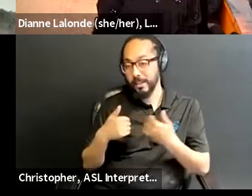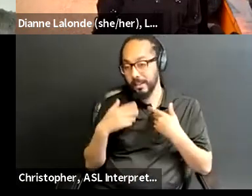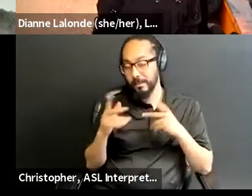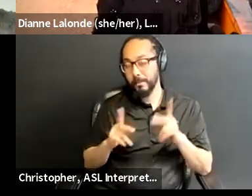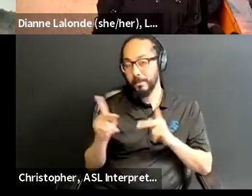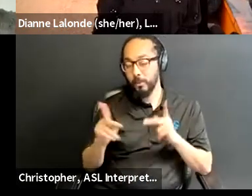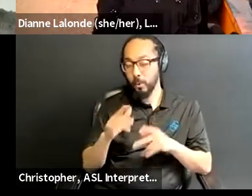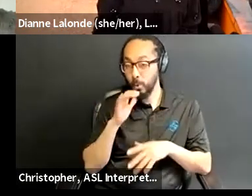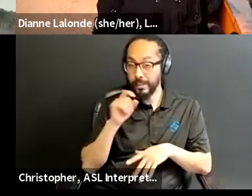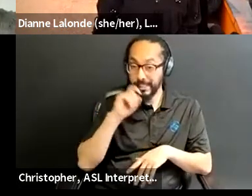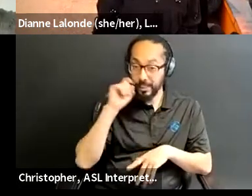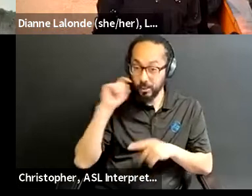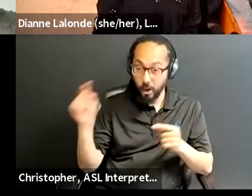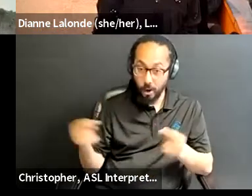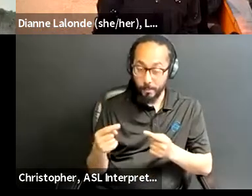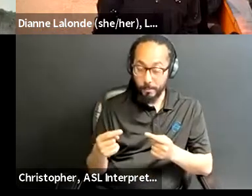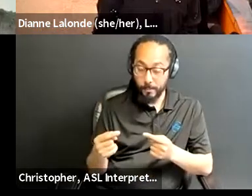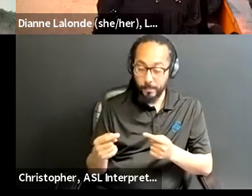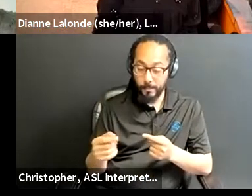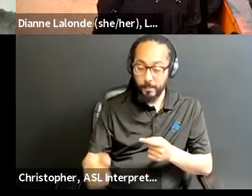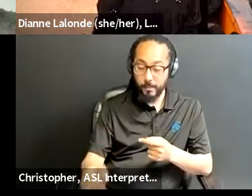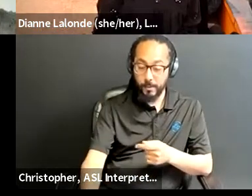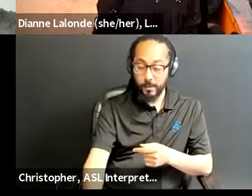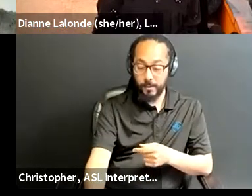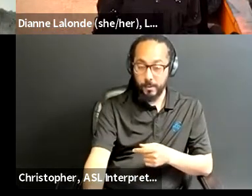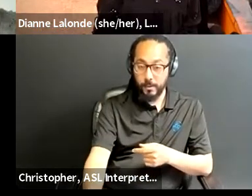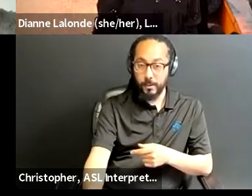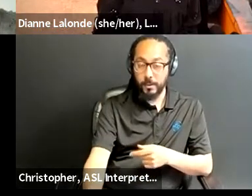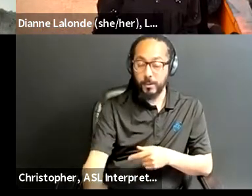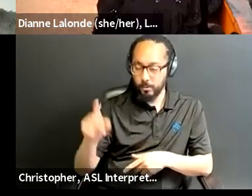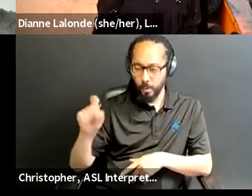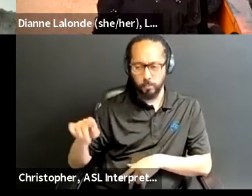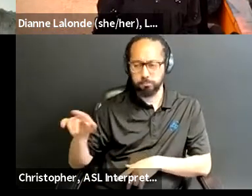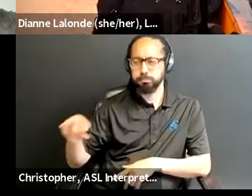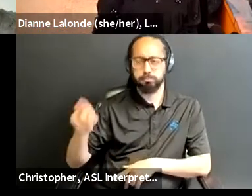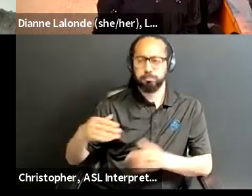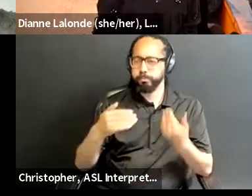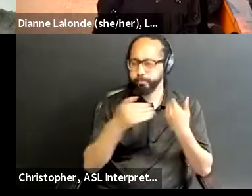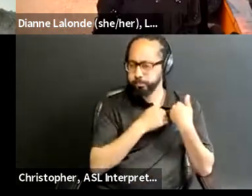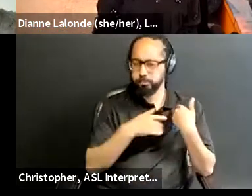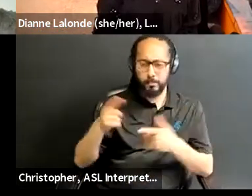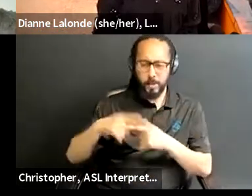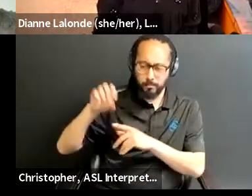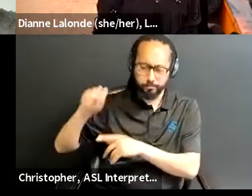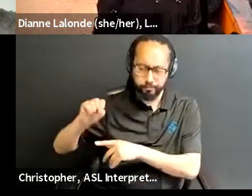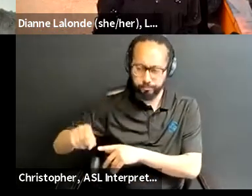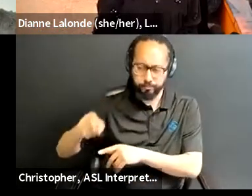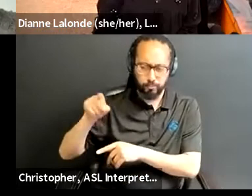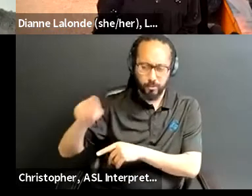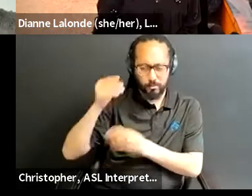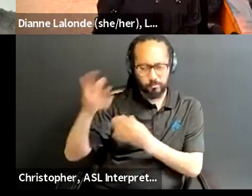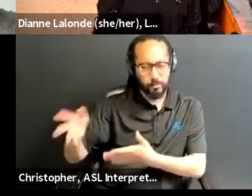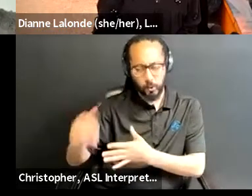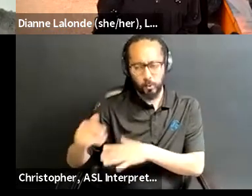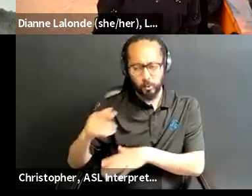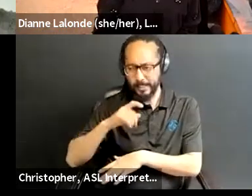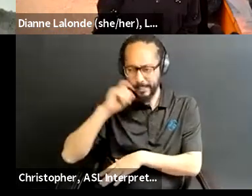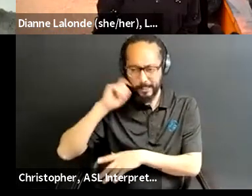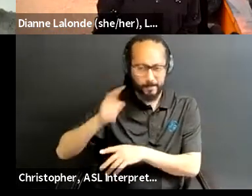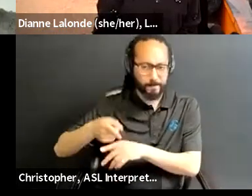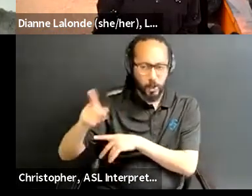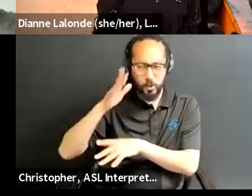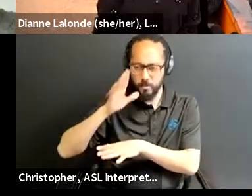sexually harmed, that you got to hold them accountable. You got to put them on the hot seat. You got to tell them you're a sex offender and you're going to be a sex offender